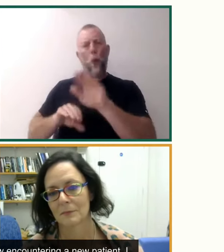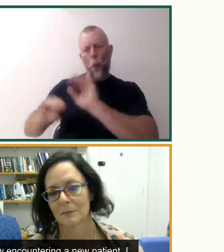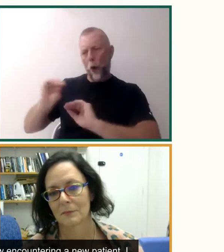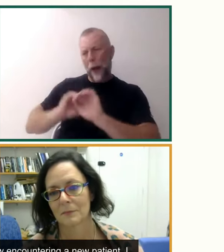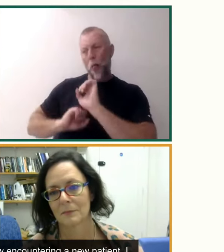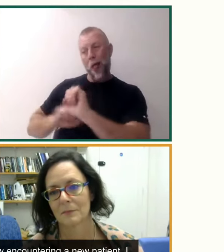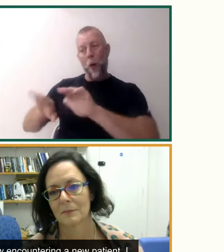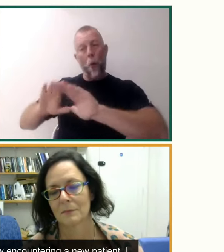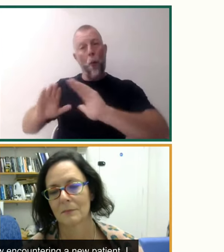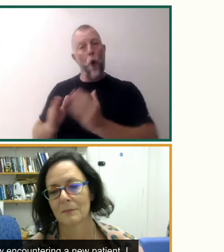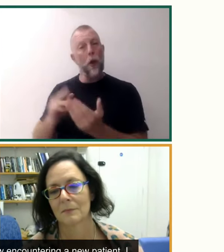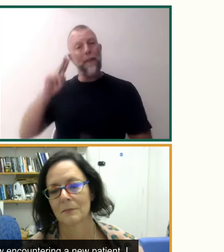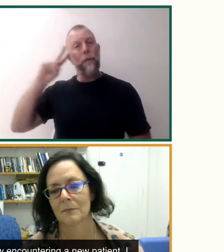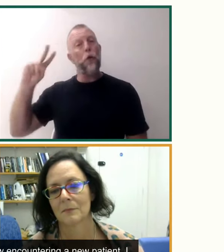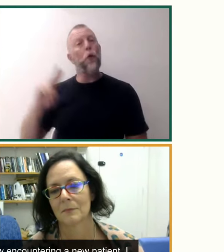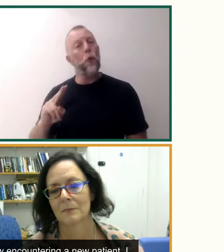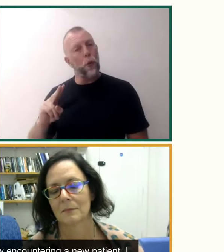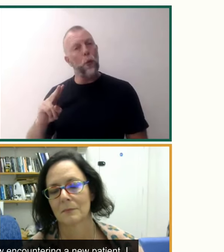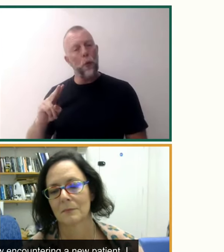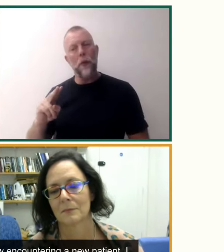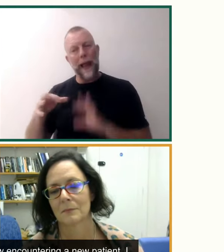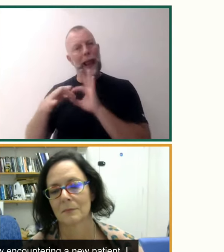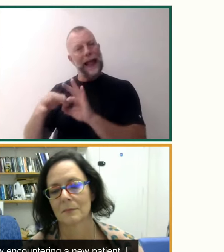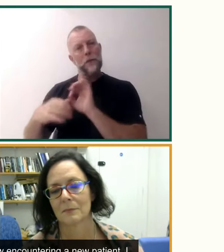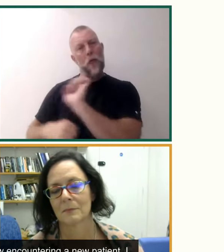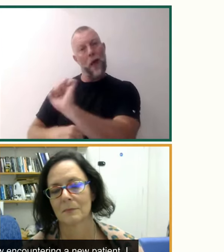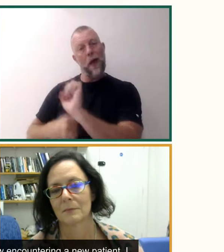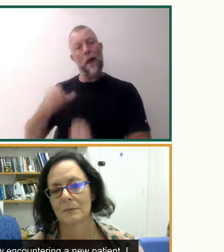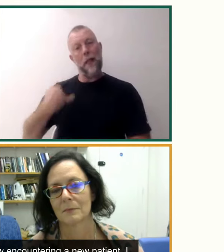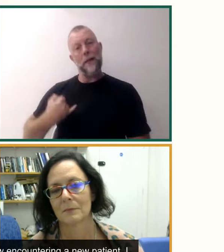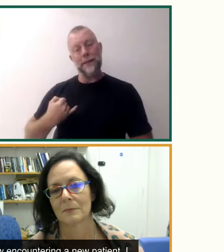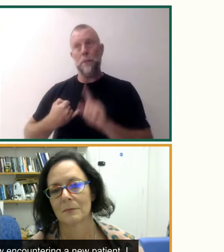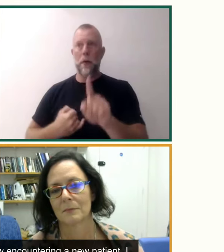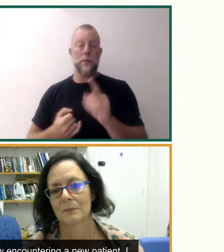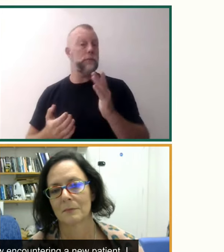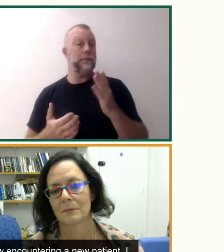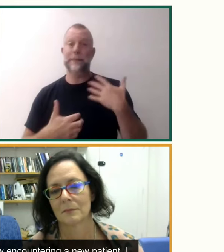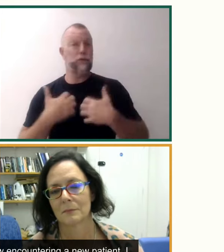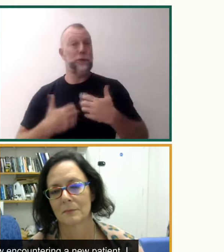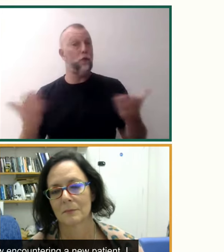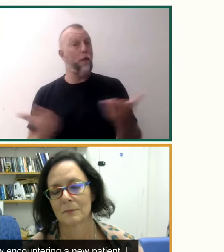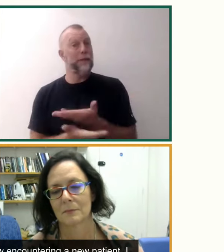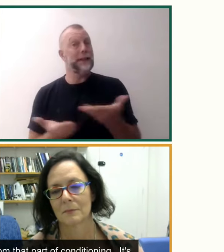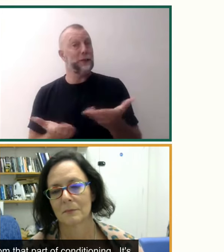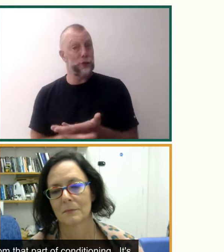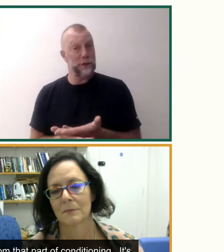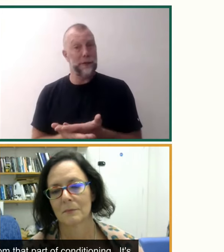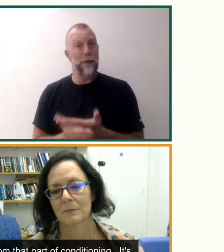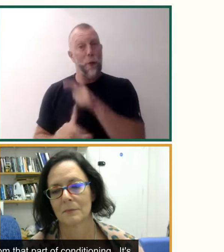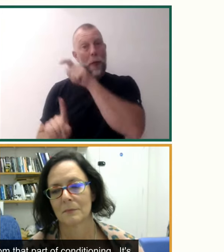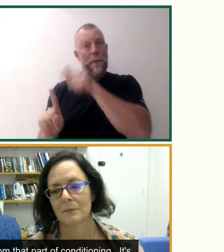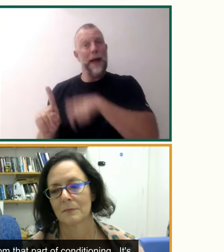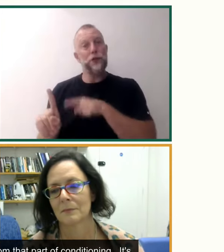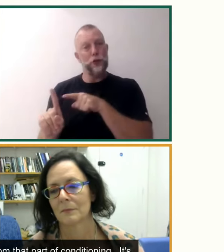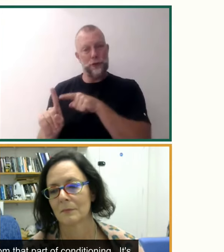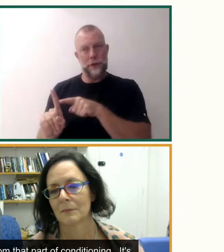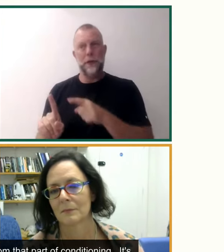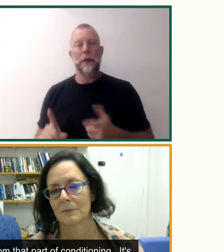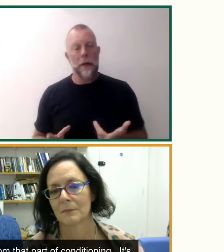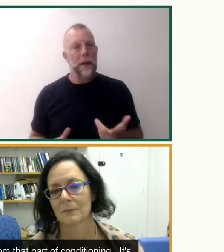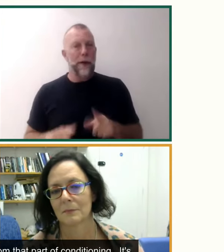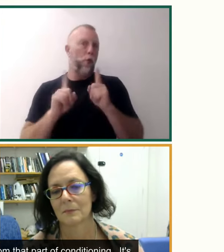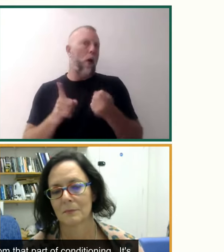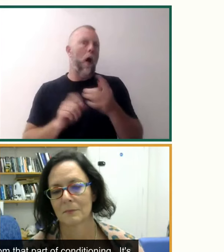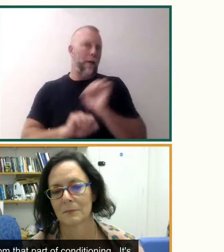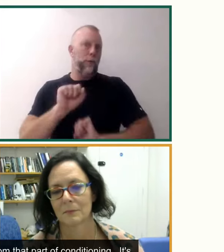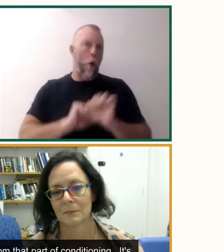of view of that cultural conditioning. But it's a really interesting conversation to get into with them. And it's one that you can't really avoid if